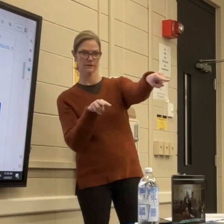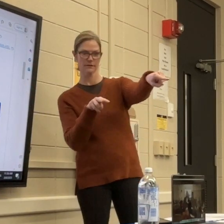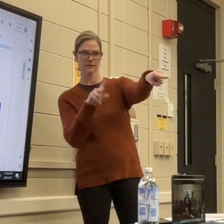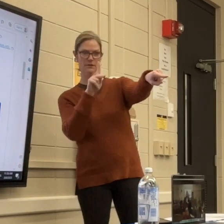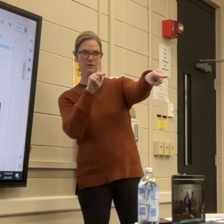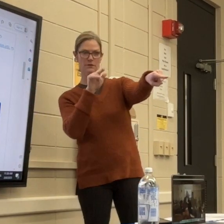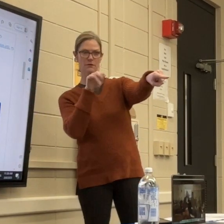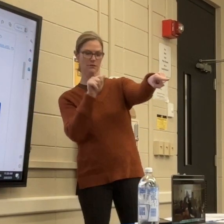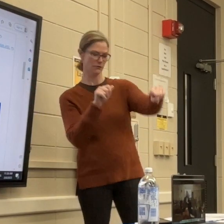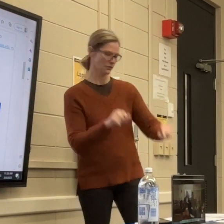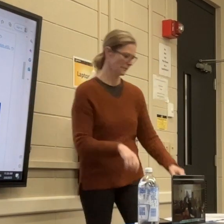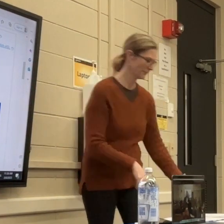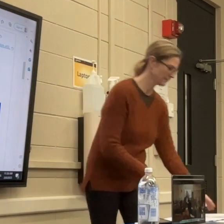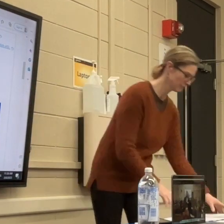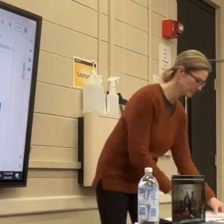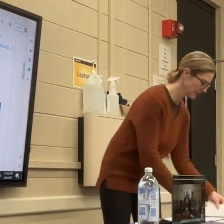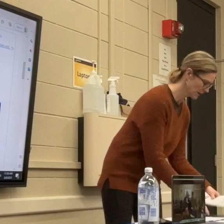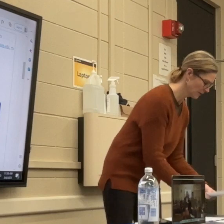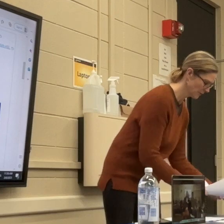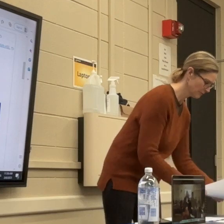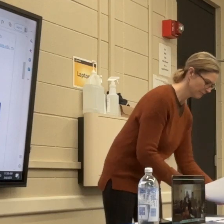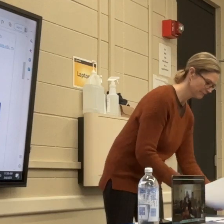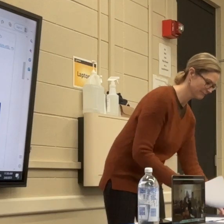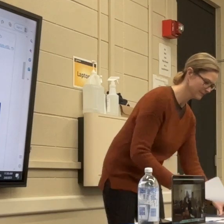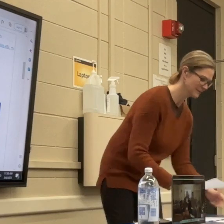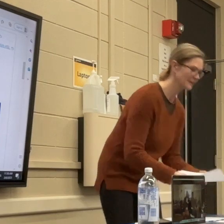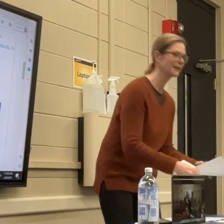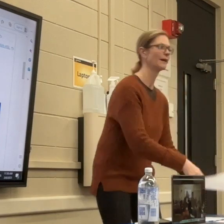Rachel, you'll be observing Katrina, and Nix, you'll be observing Maya.